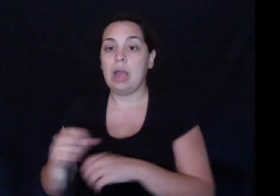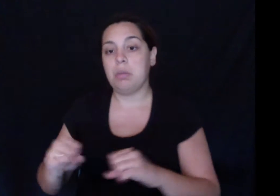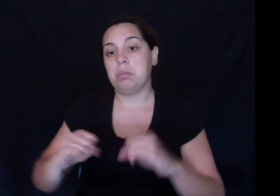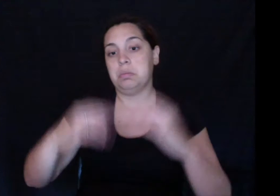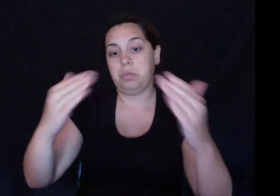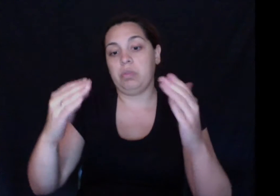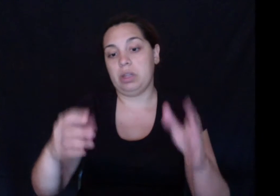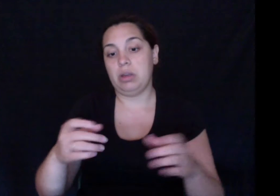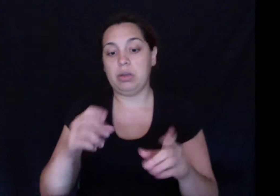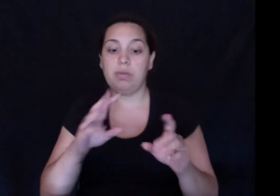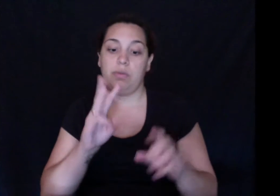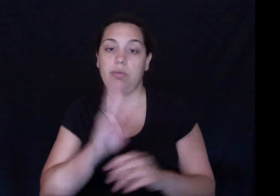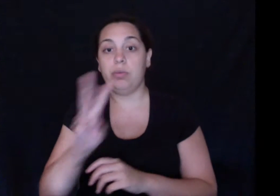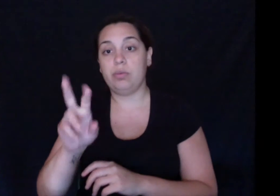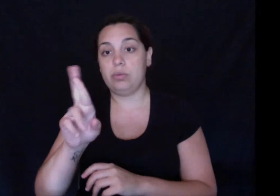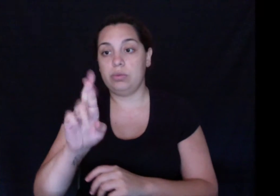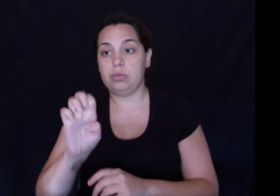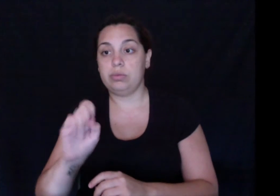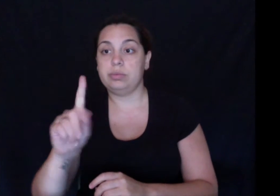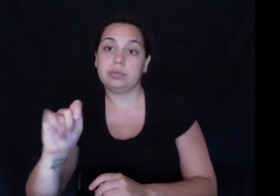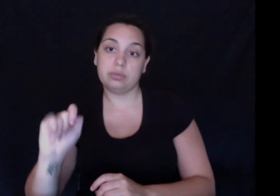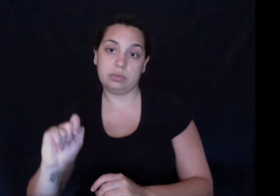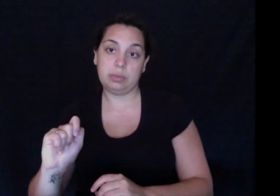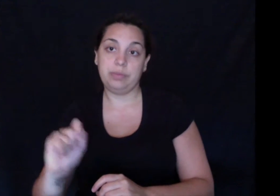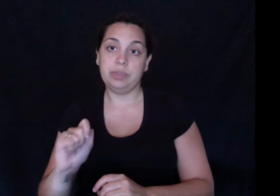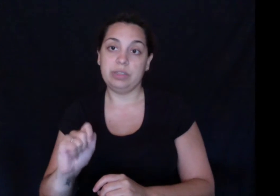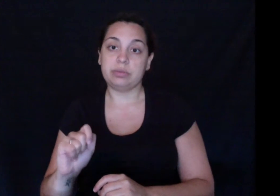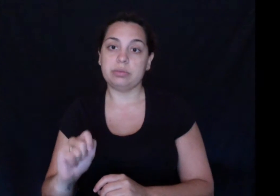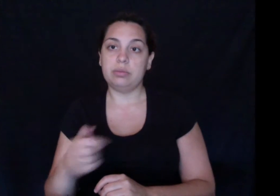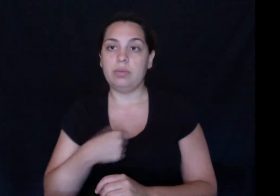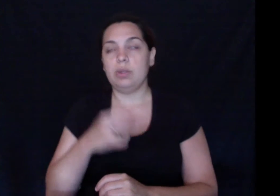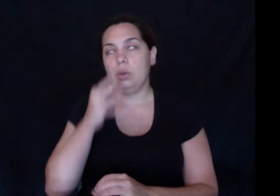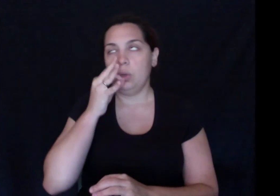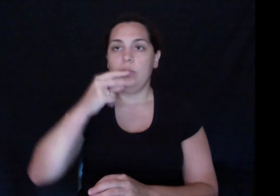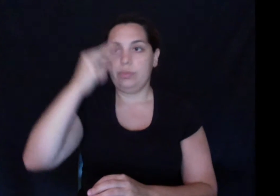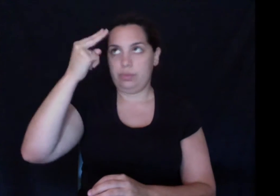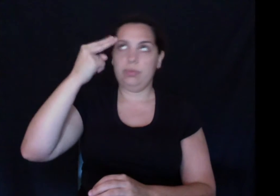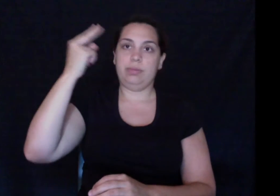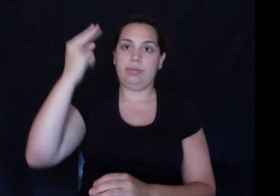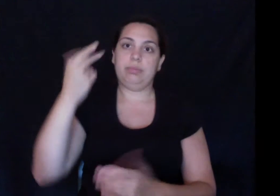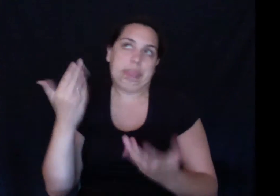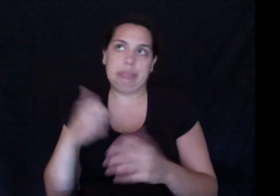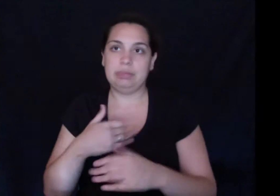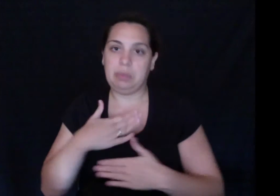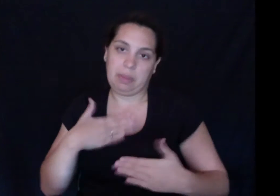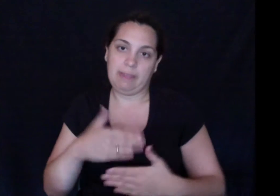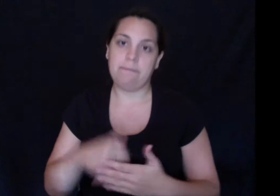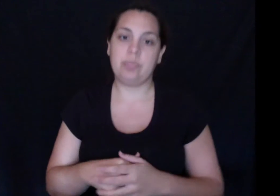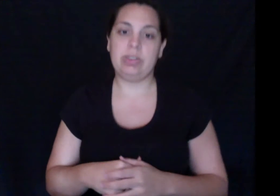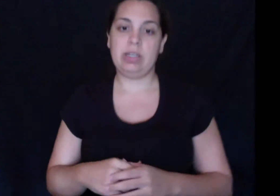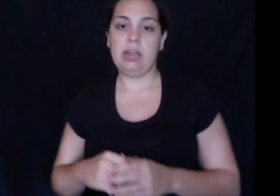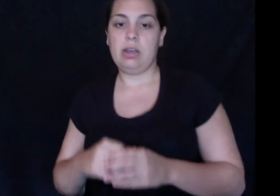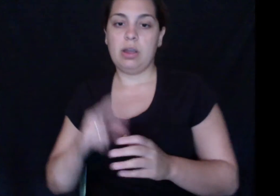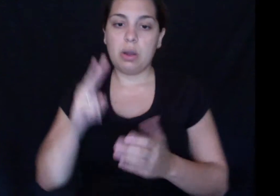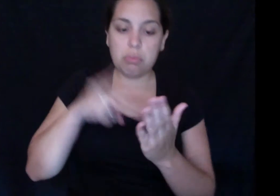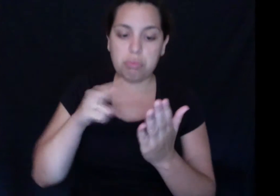glad to hear from me, and they kind of got everything underway. They answered all of my questions about the surgery and the procedure and